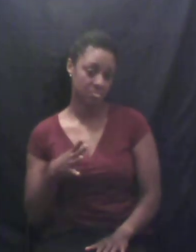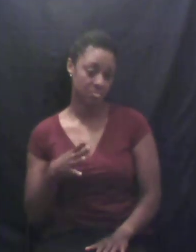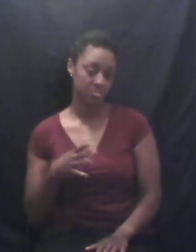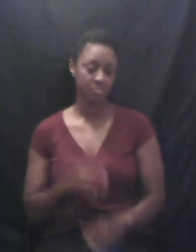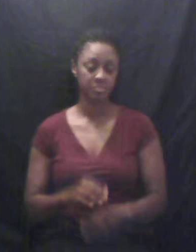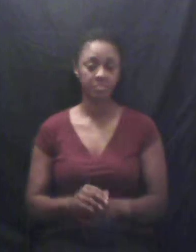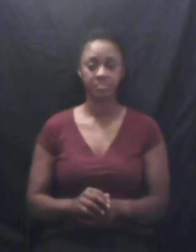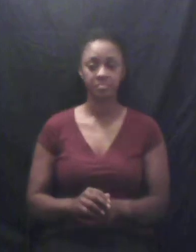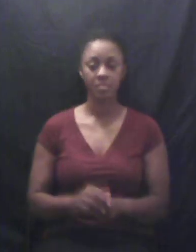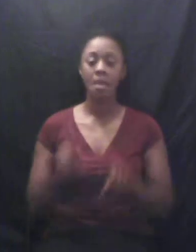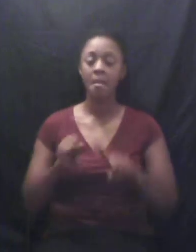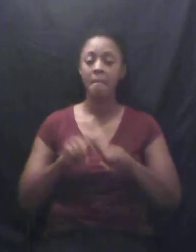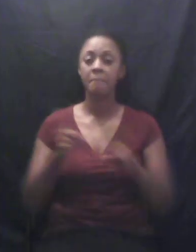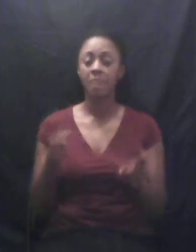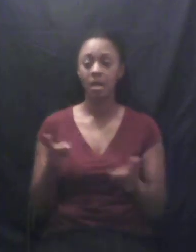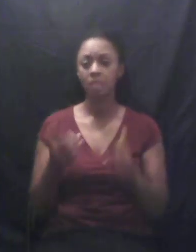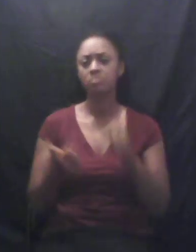But most are going to prefer no sign language use.